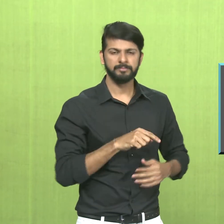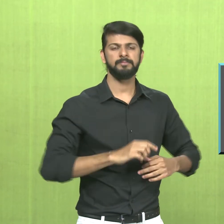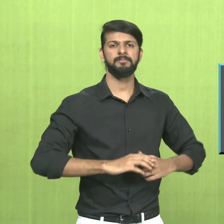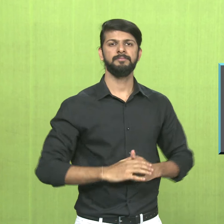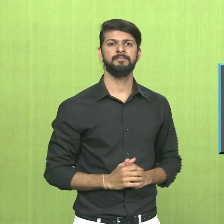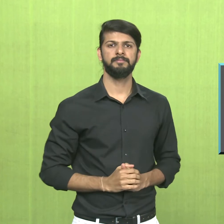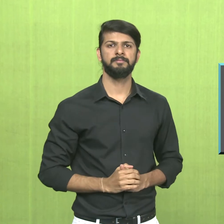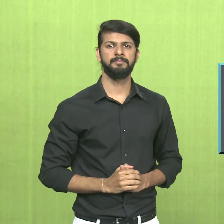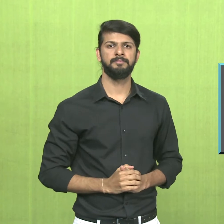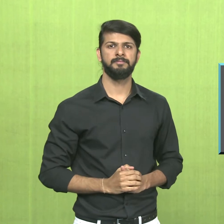renowned artist.